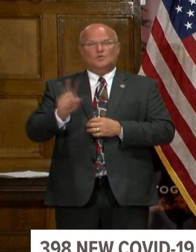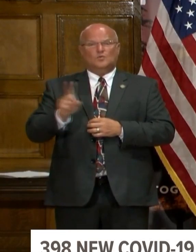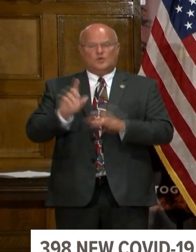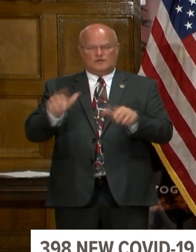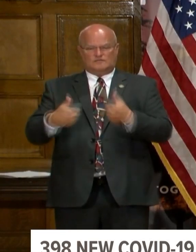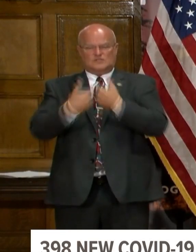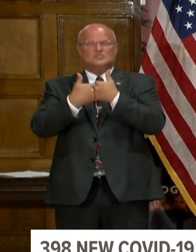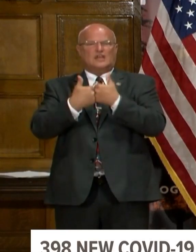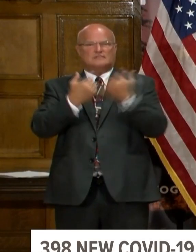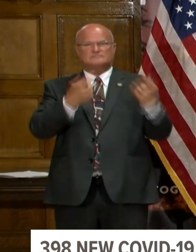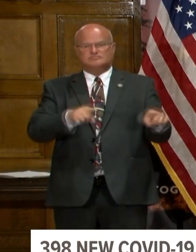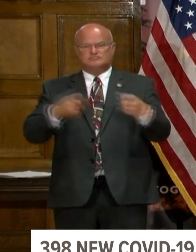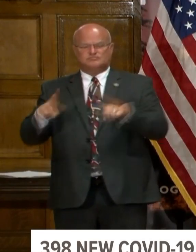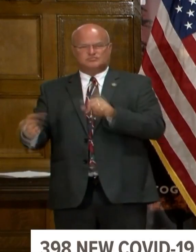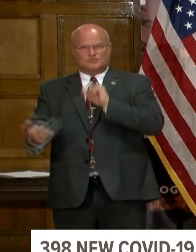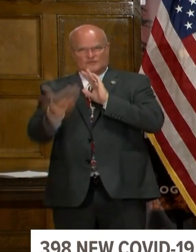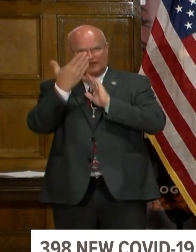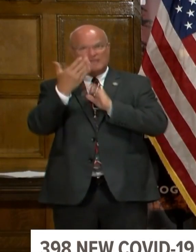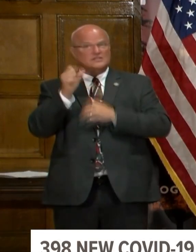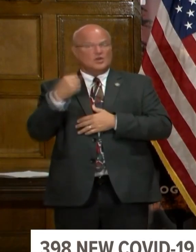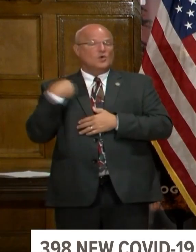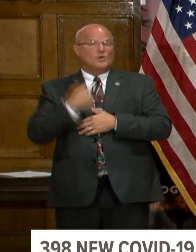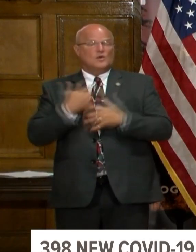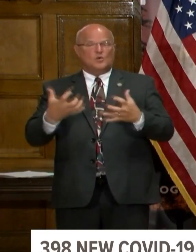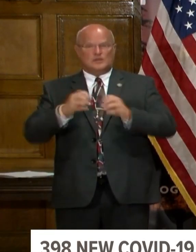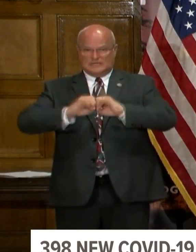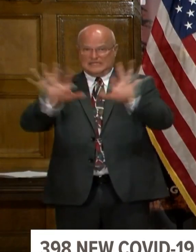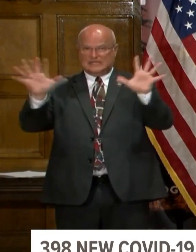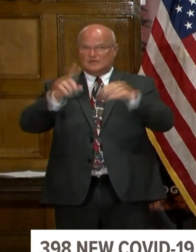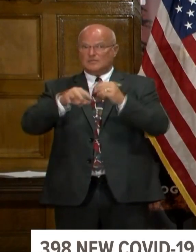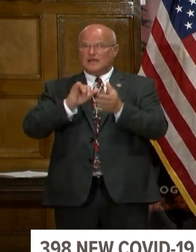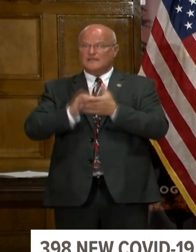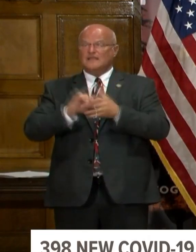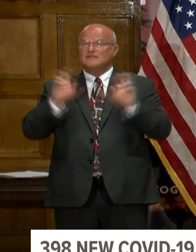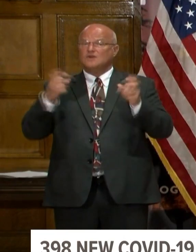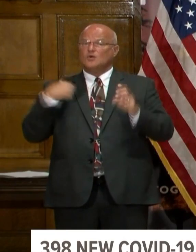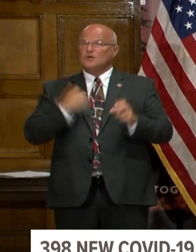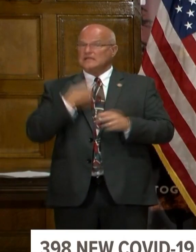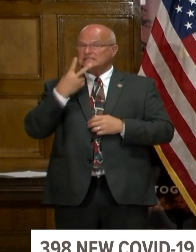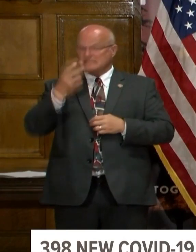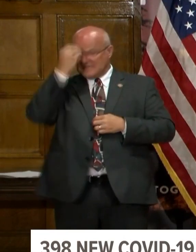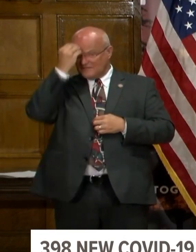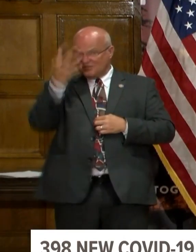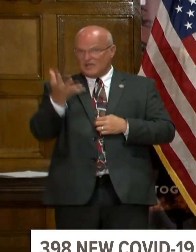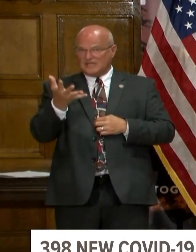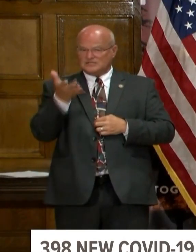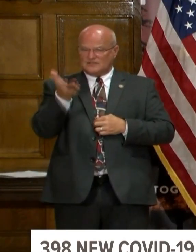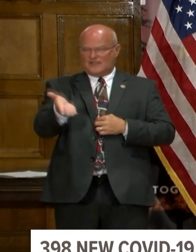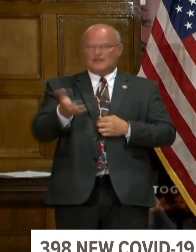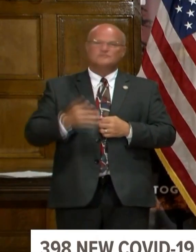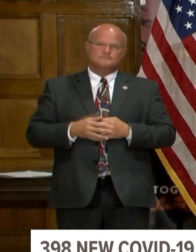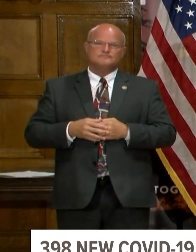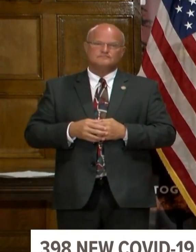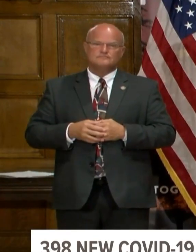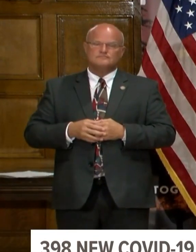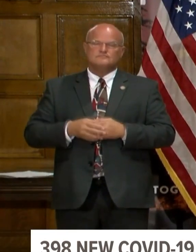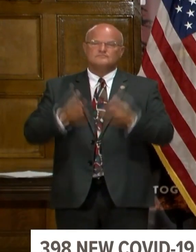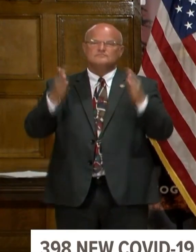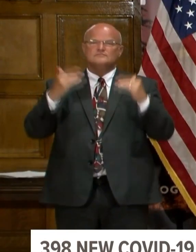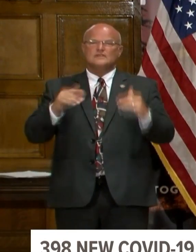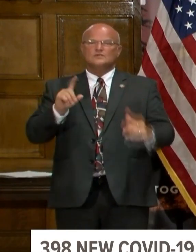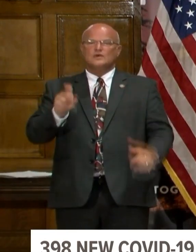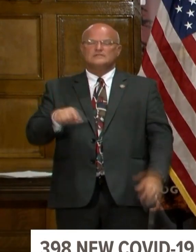the challenges are that we face. So we want to be transparent about it, and as far as we can see, the information is flowing in. Next